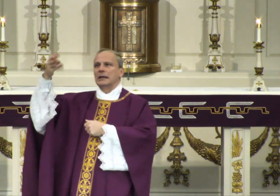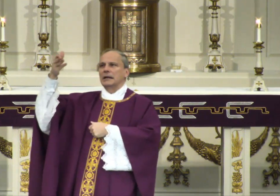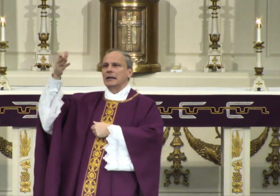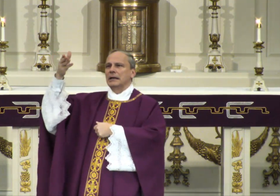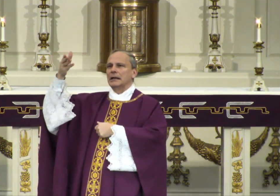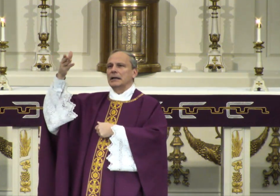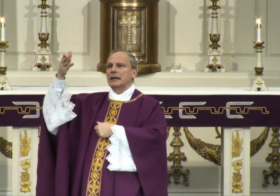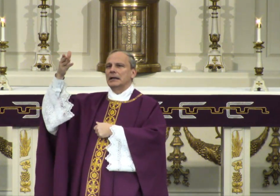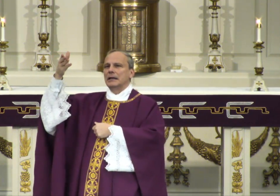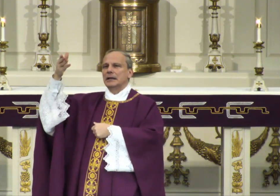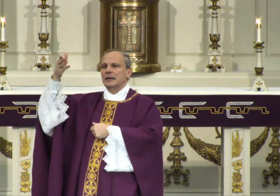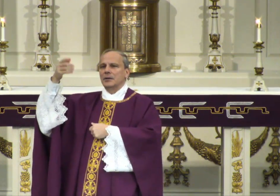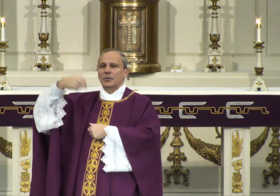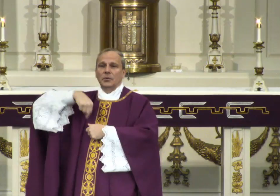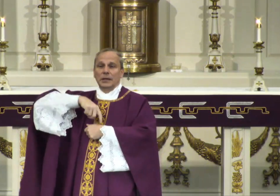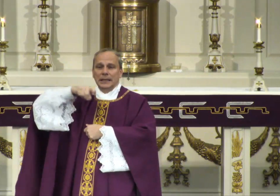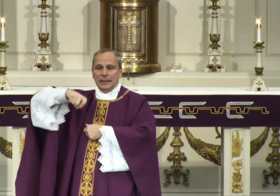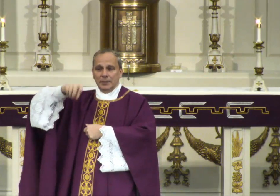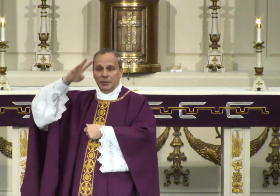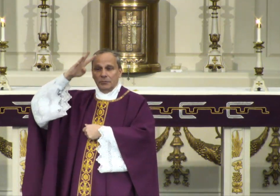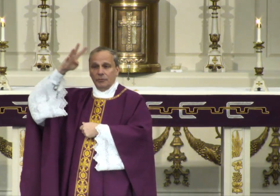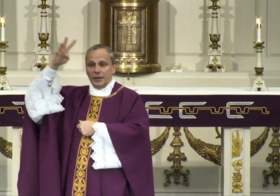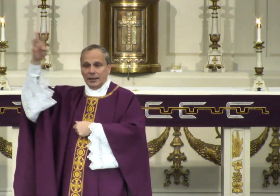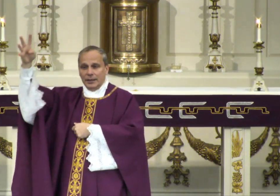We need to remember.